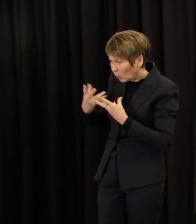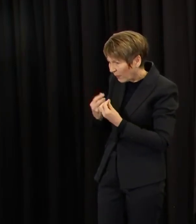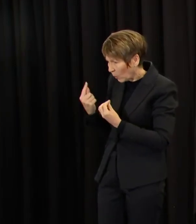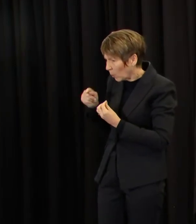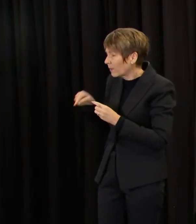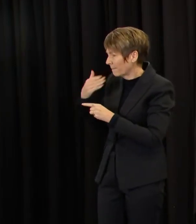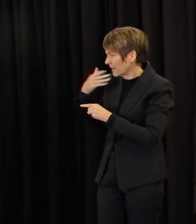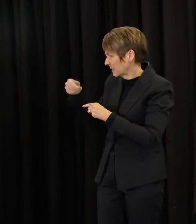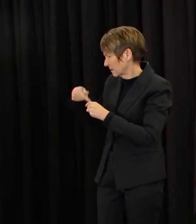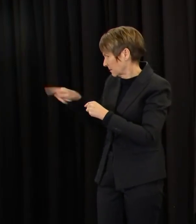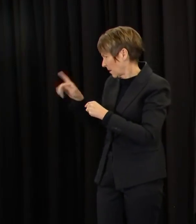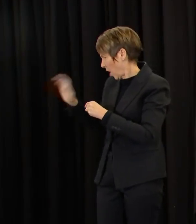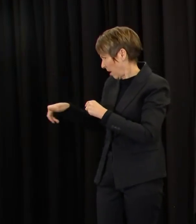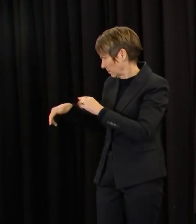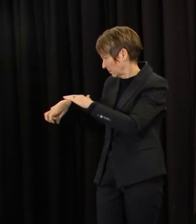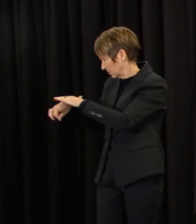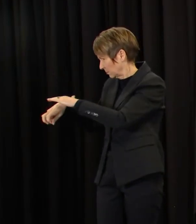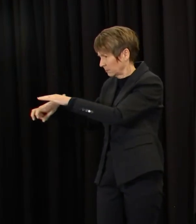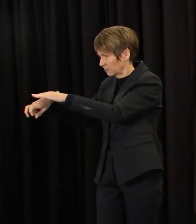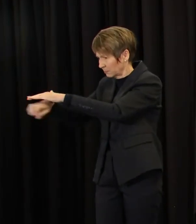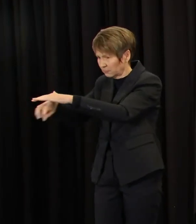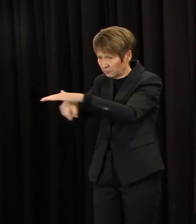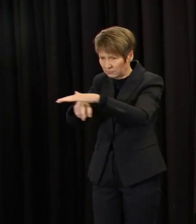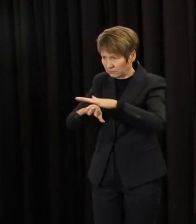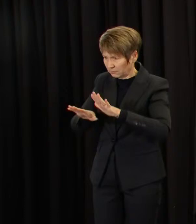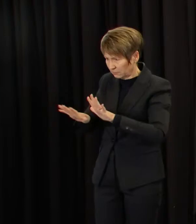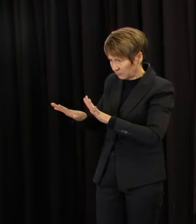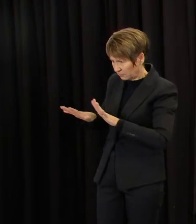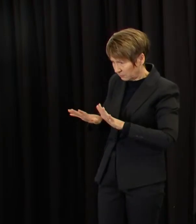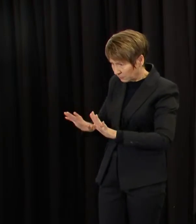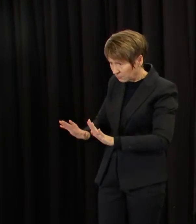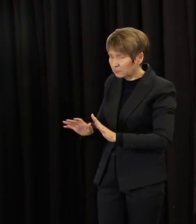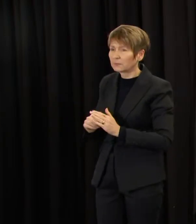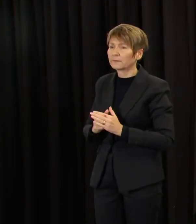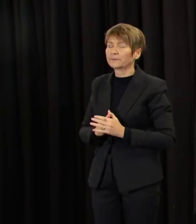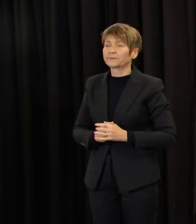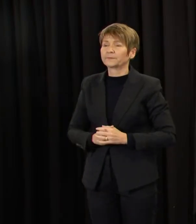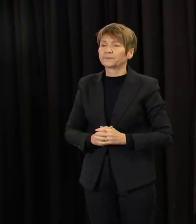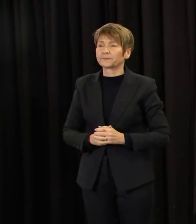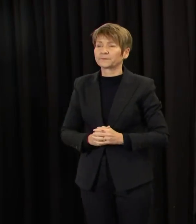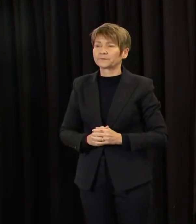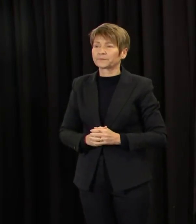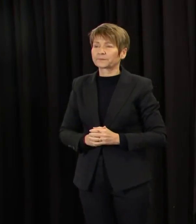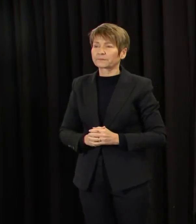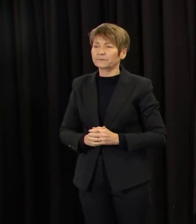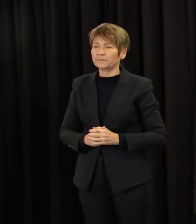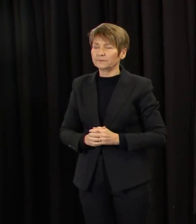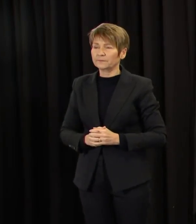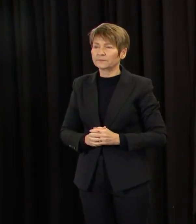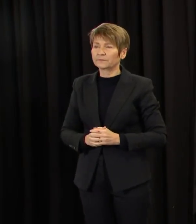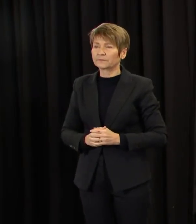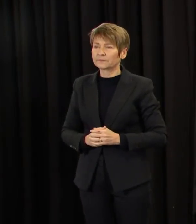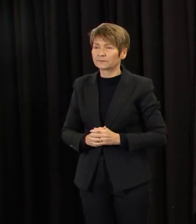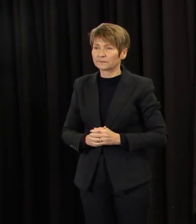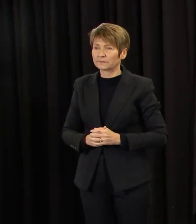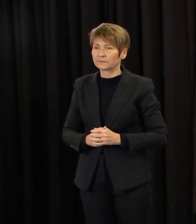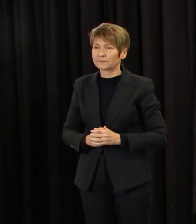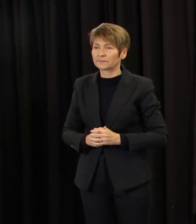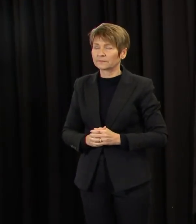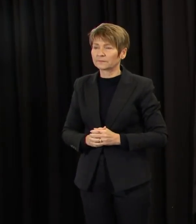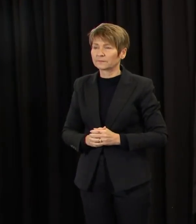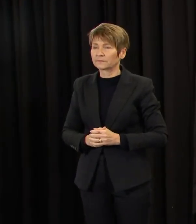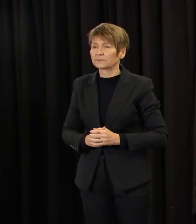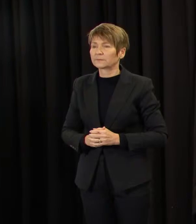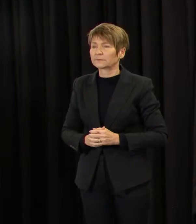testing. On vaccination, the St Kilda No Booking site has been incredibly popular. Yep. I understand today's its last day. Would you